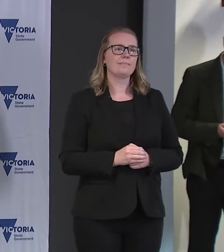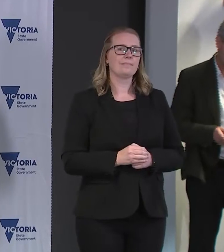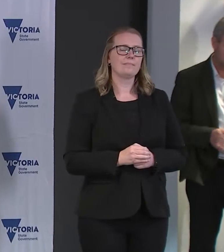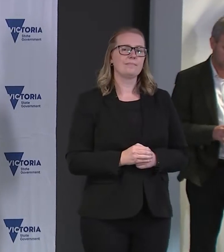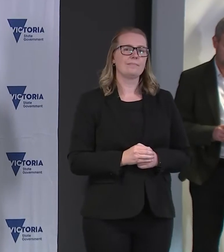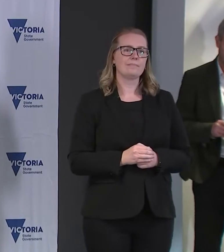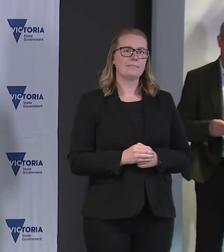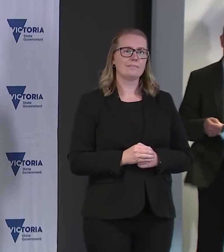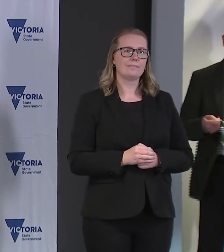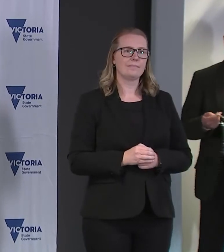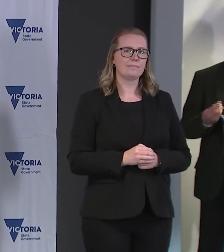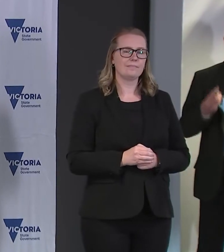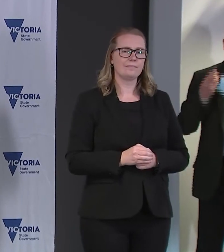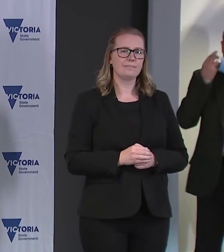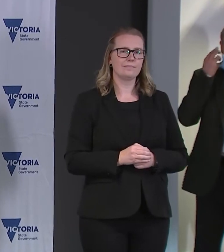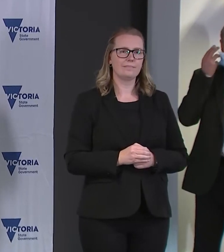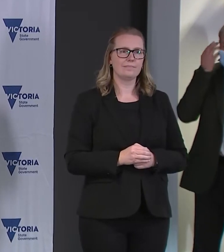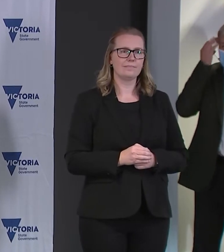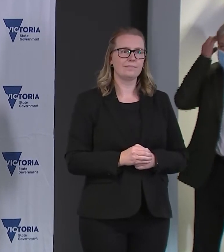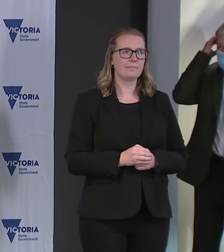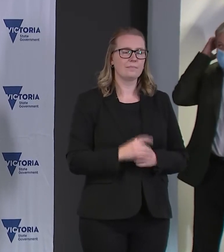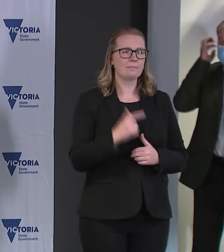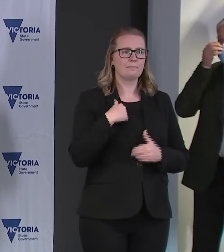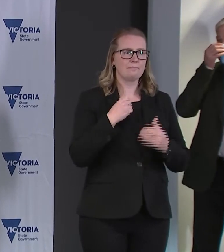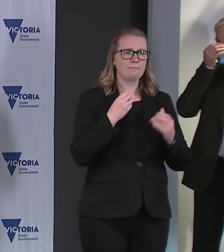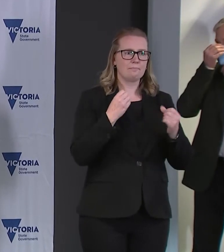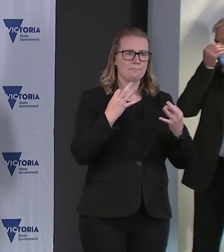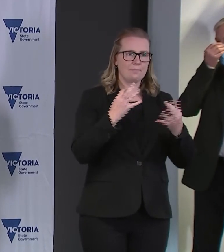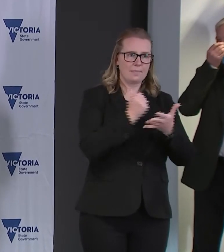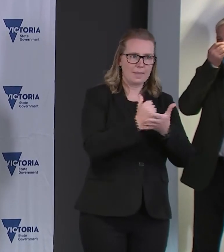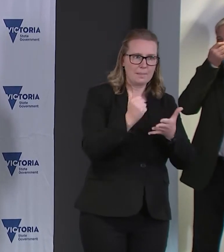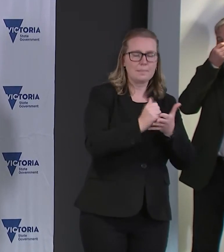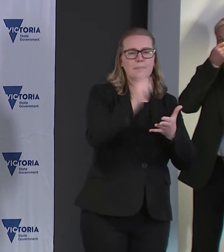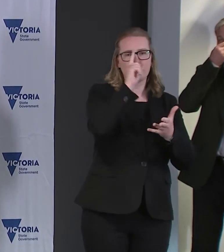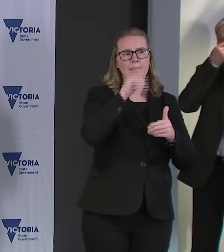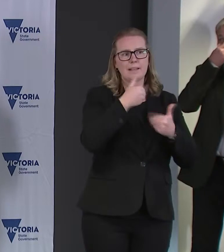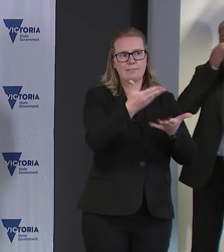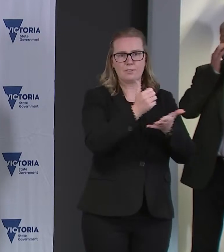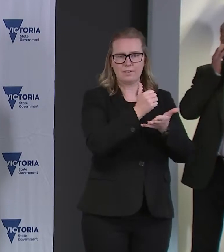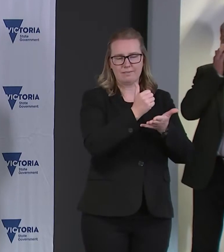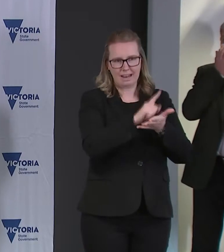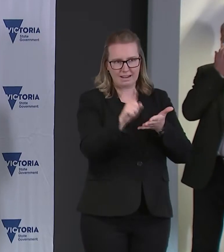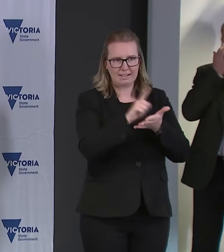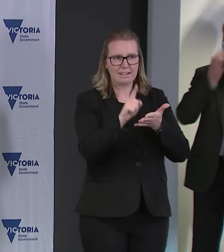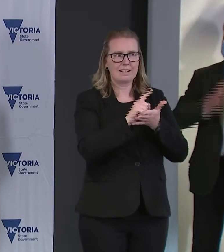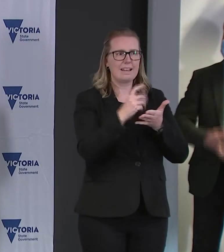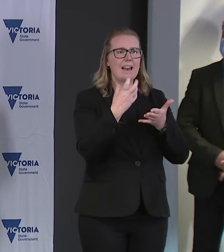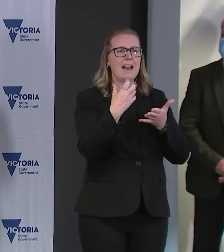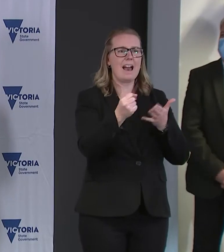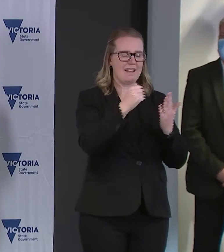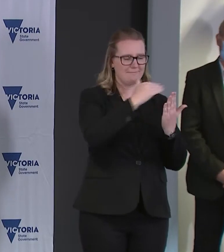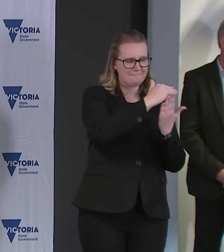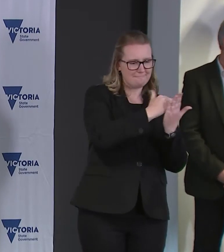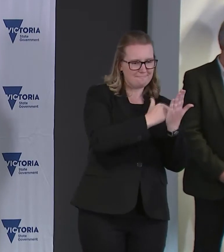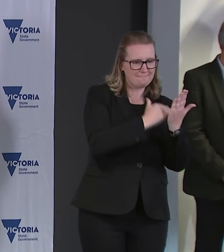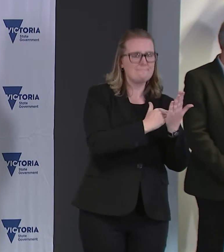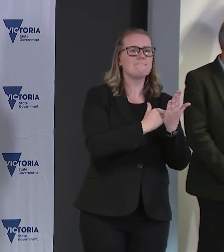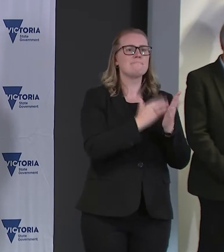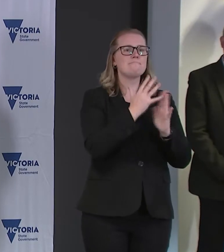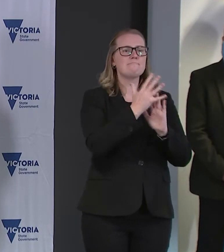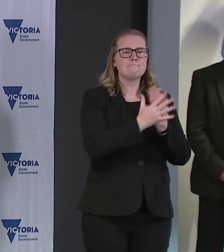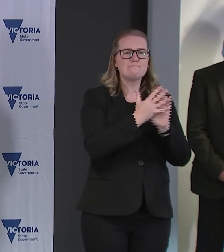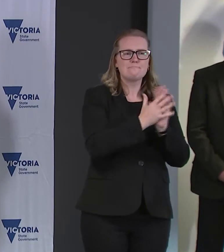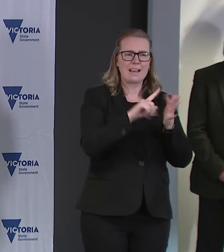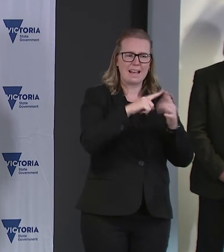So, look, there are. I don't have the numbers to hand. We can give you those details later. There is an exemptions process. The way the exemption process operates,